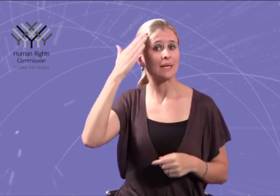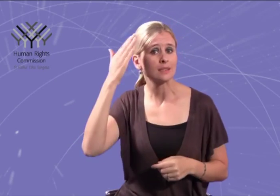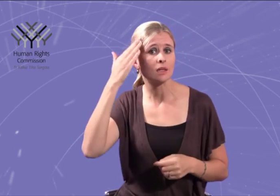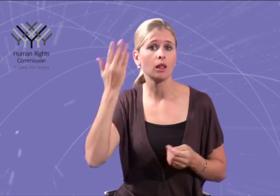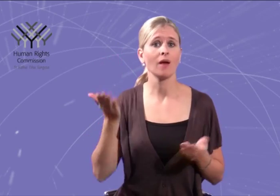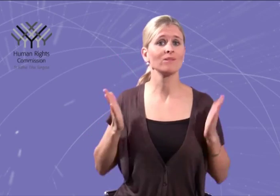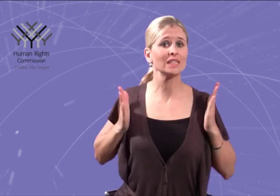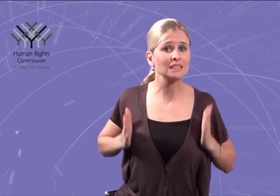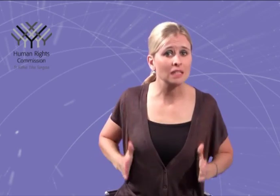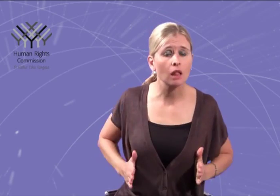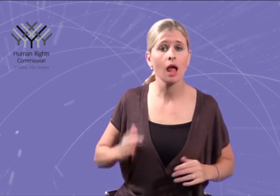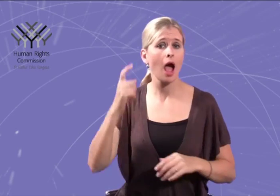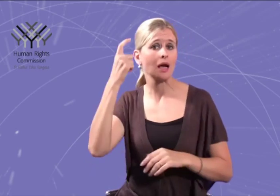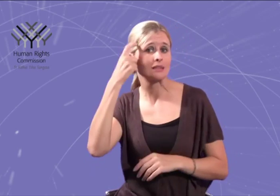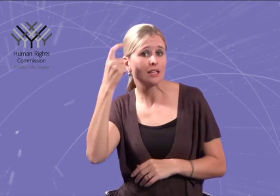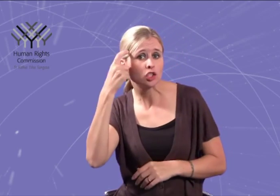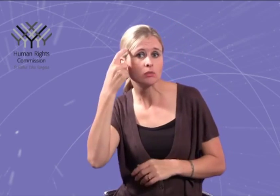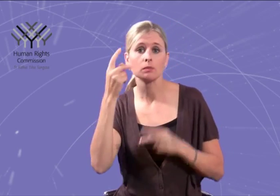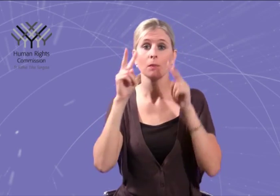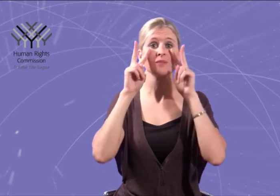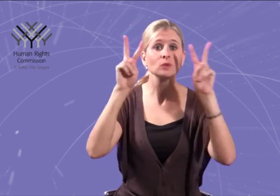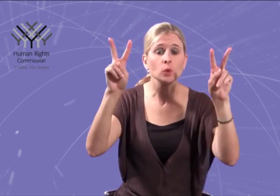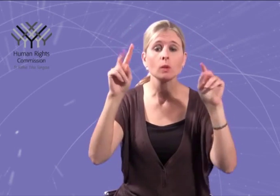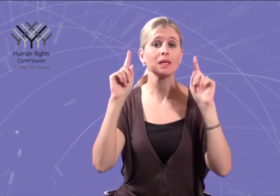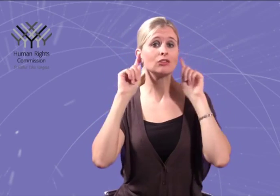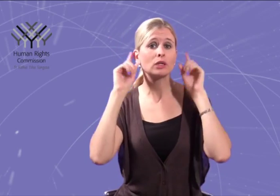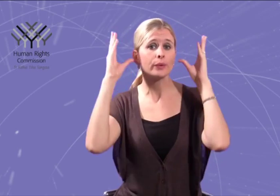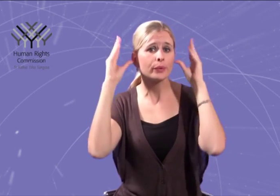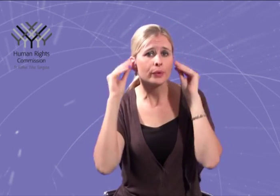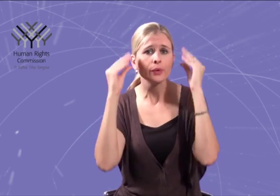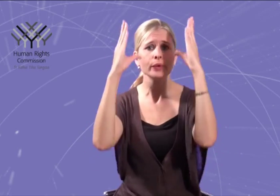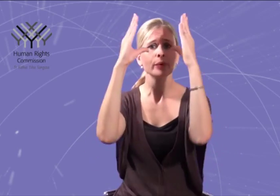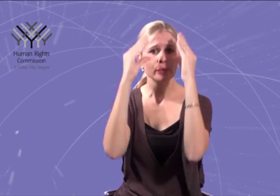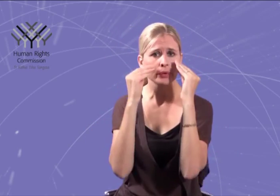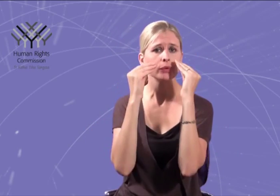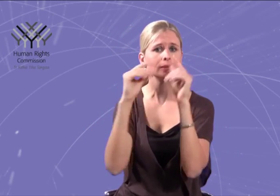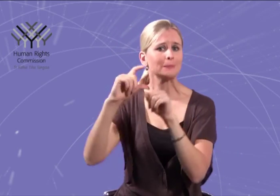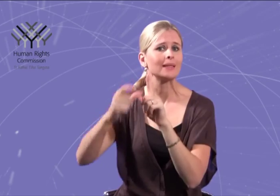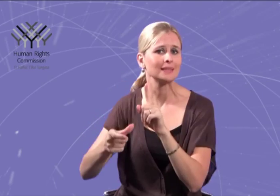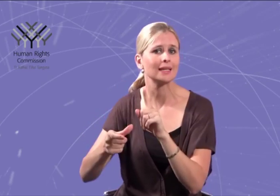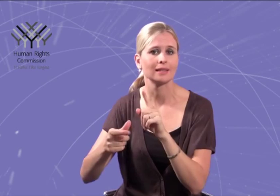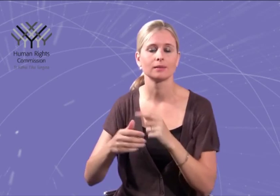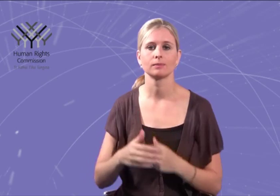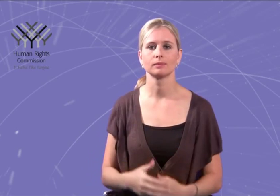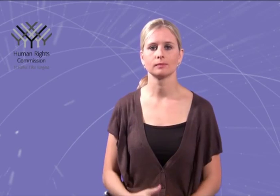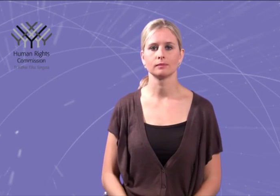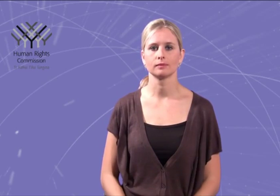with long-term, physical, mental, intellectual, or